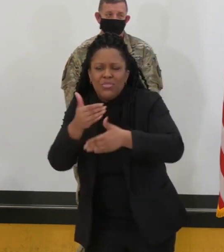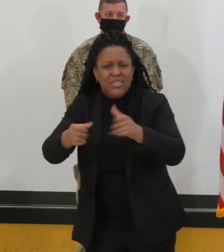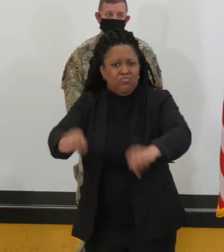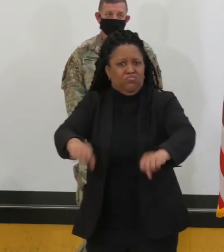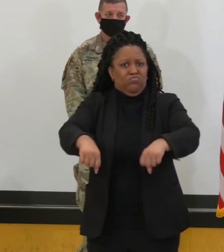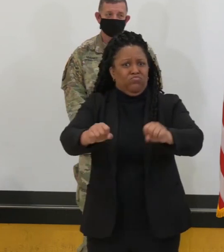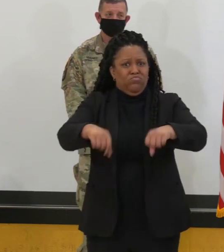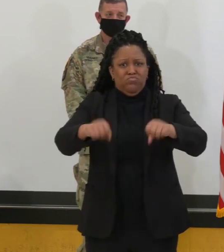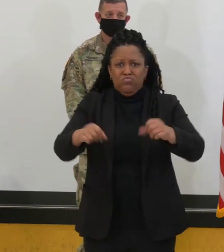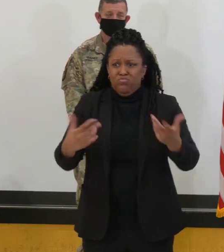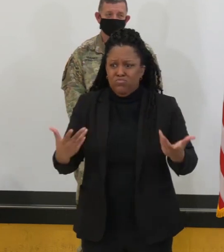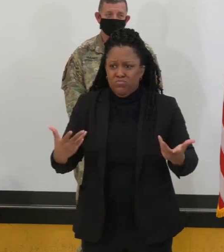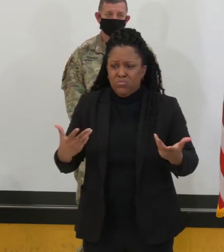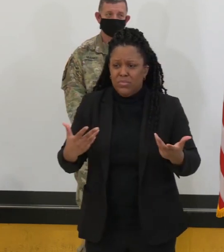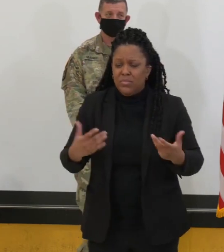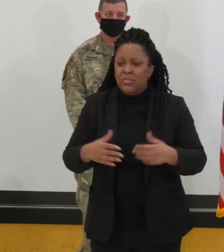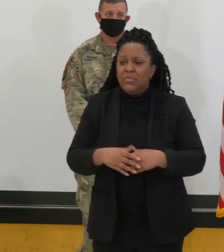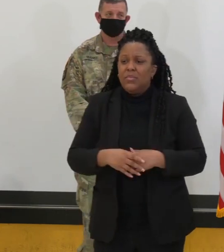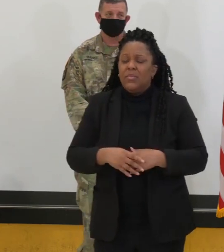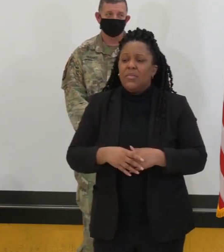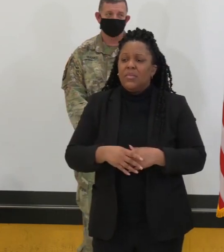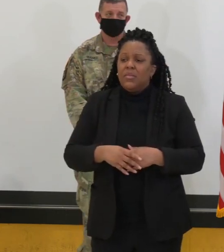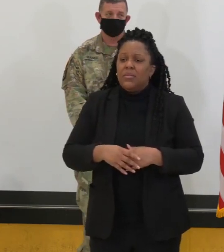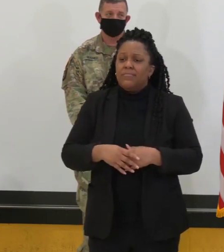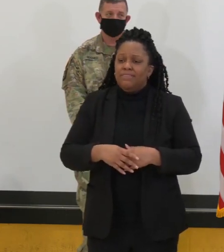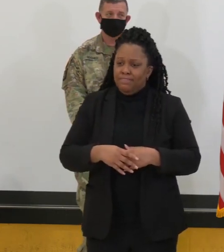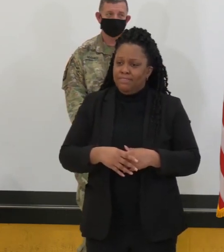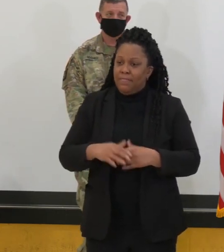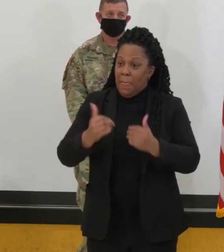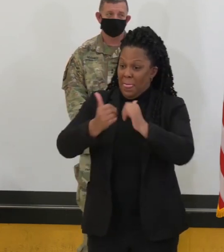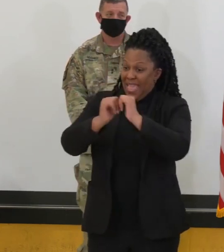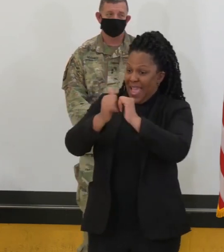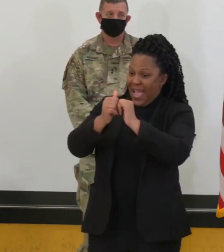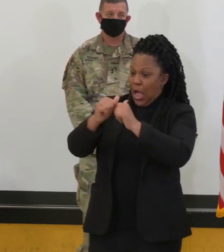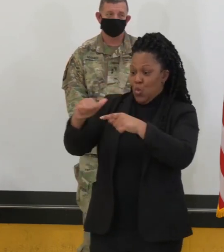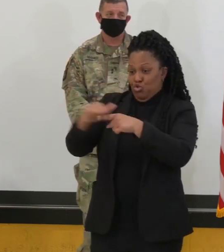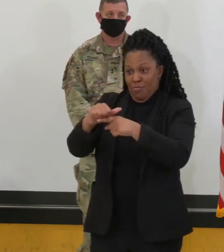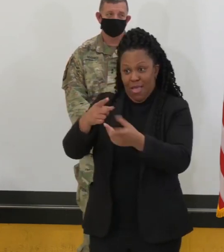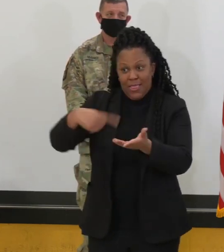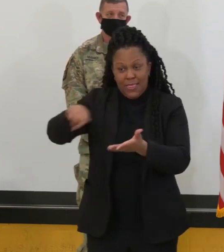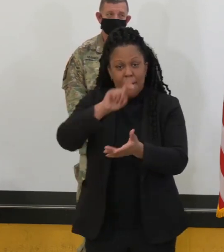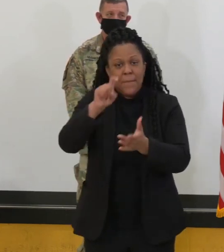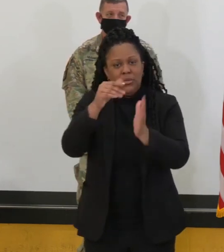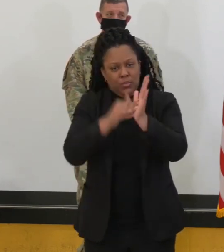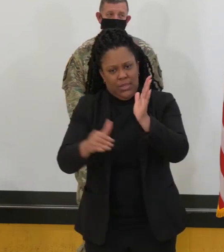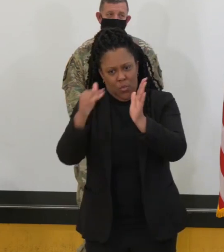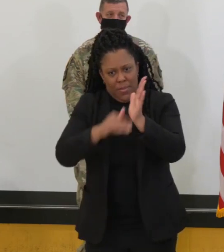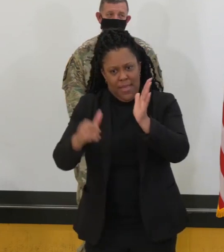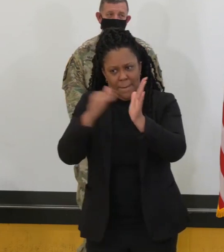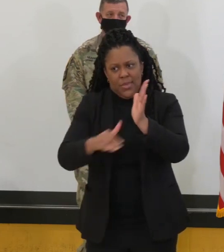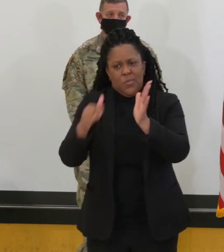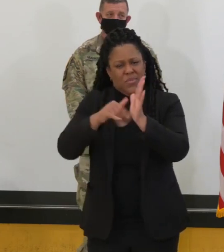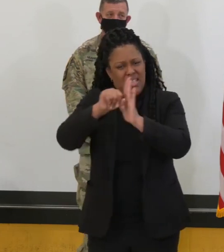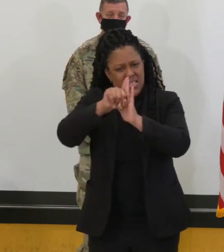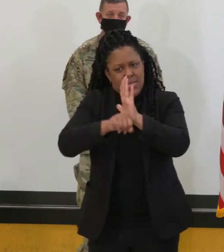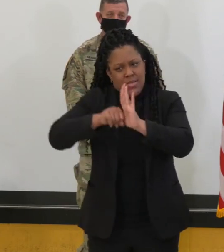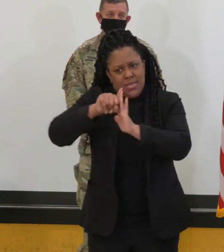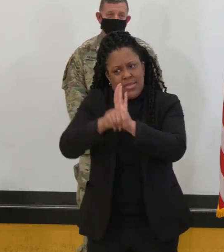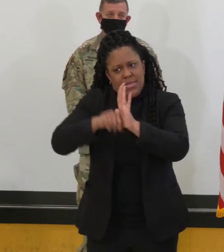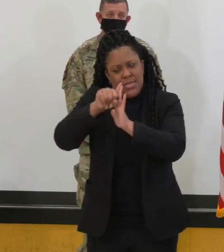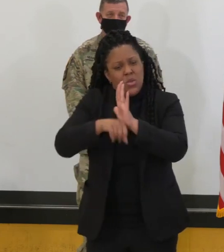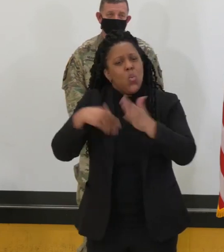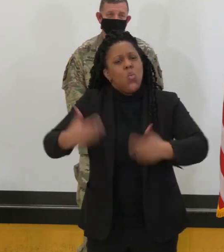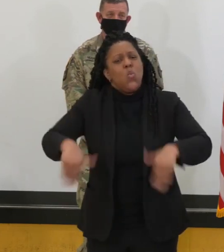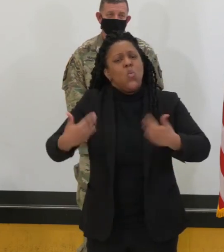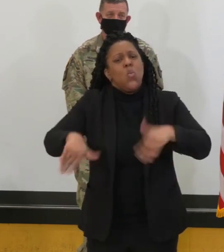my recollection, it takes a lot of repetitions to train officers, and we have lots of more training to do. We have continued